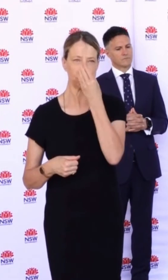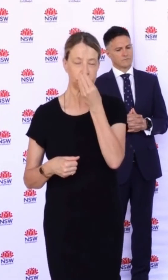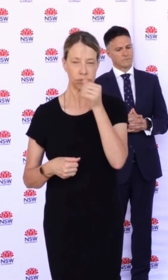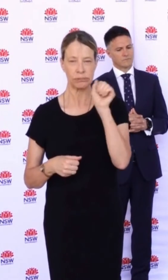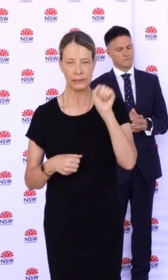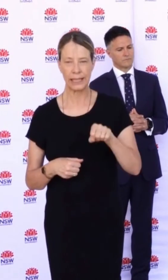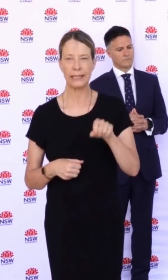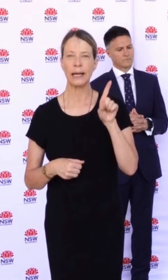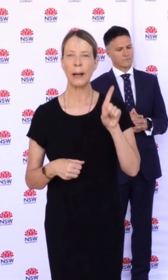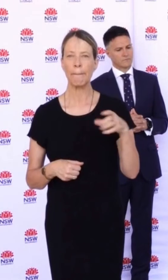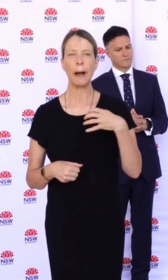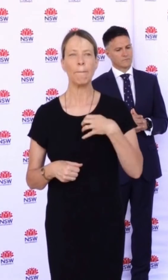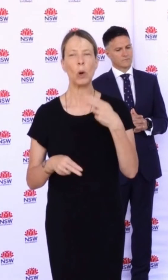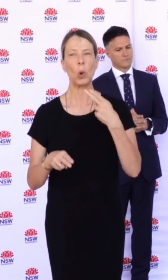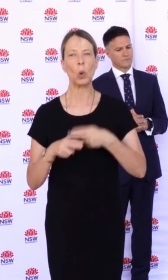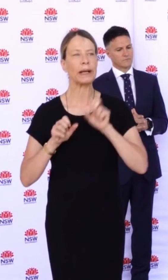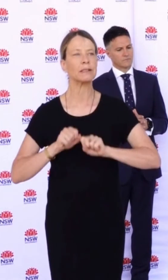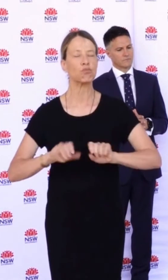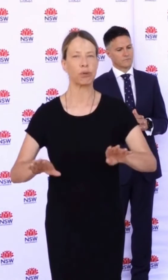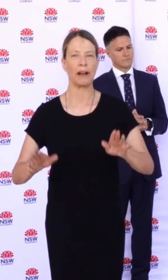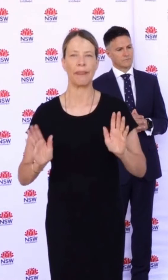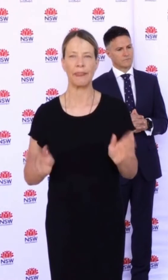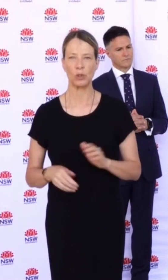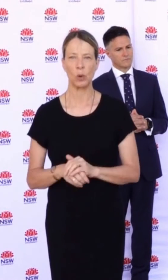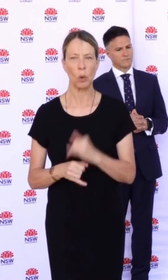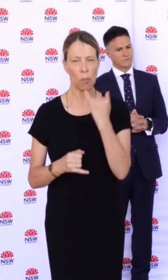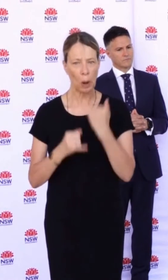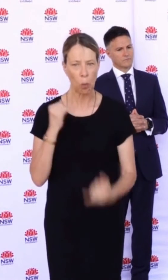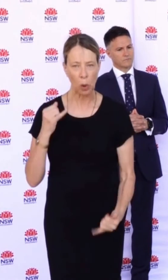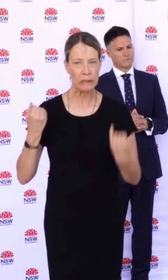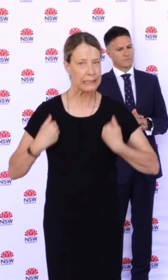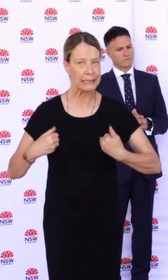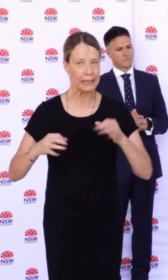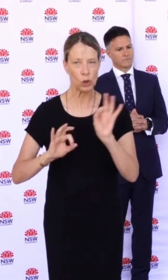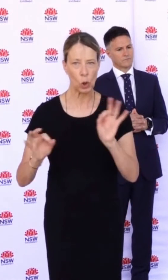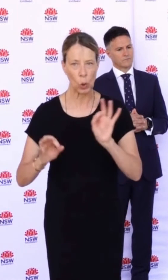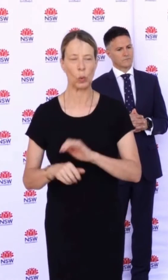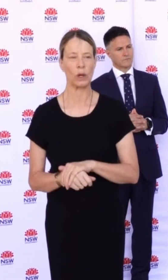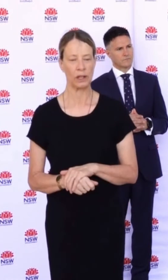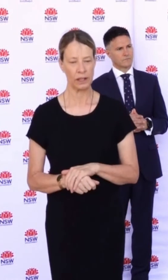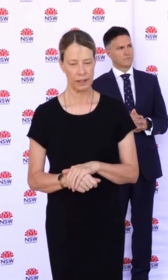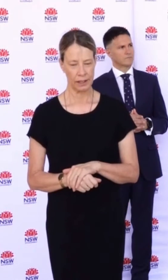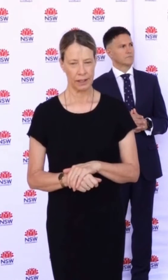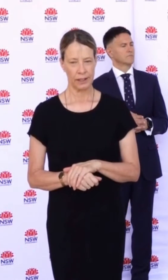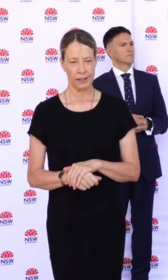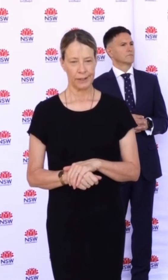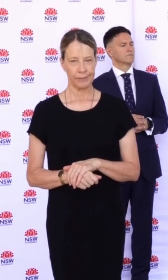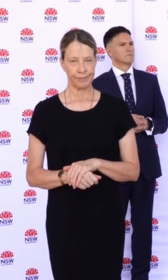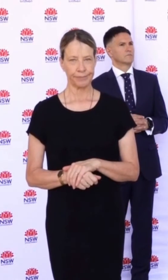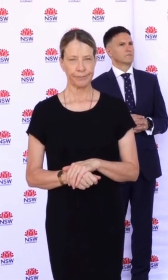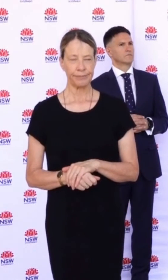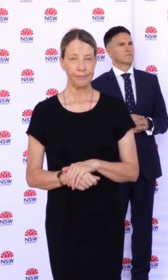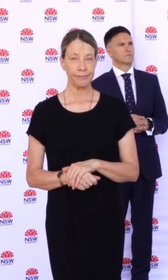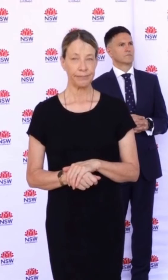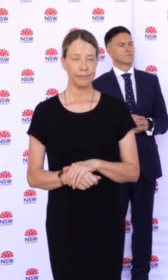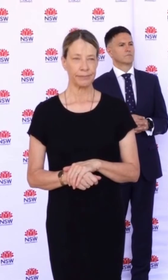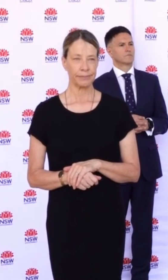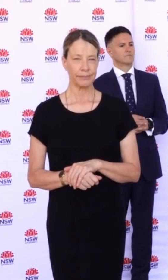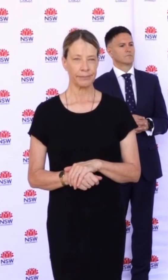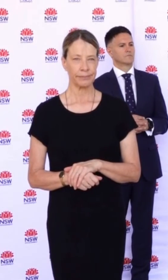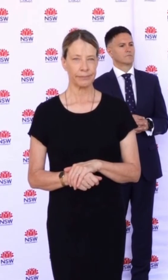transmissible. But the good news so far is that there's no indication, no clear indication anyway at this point, that